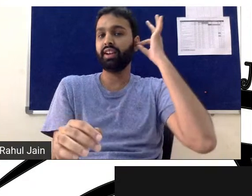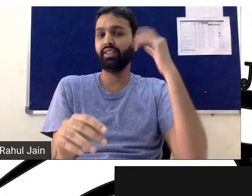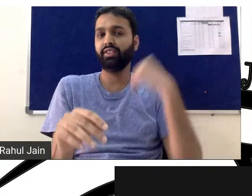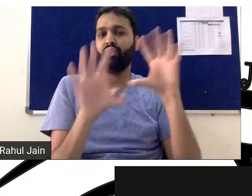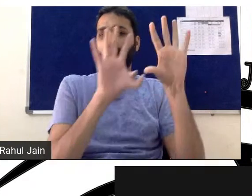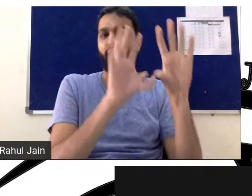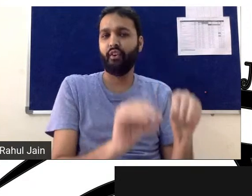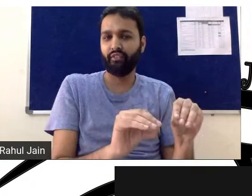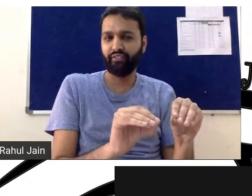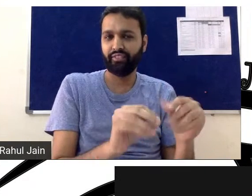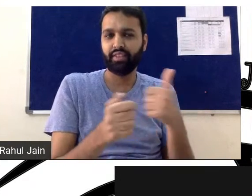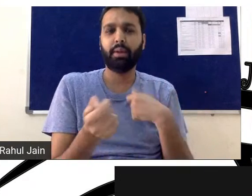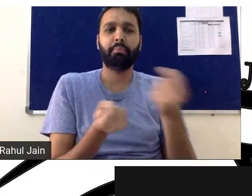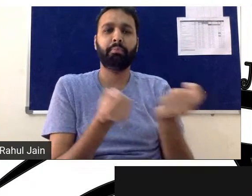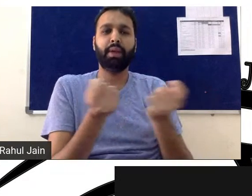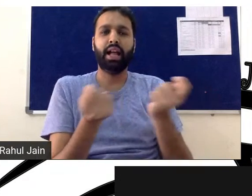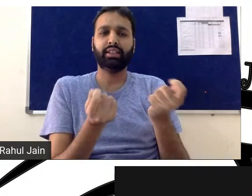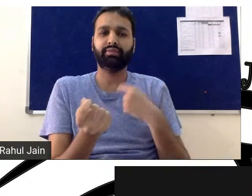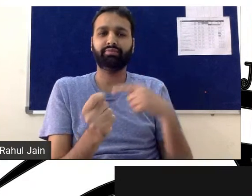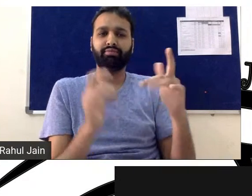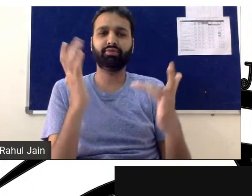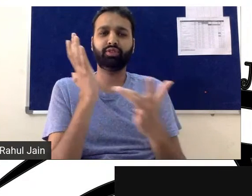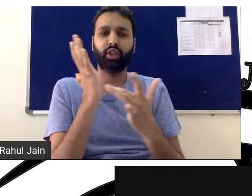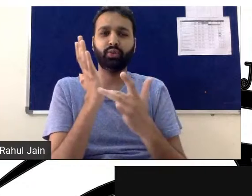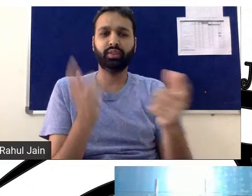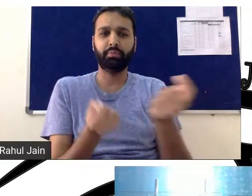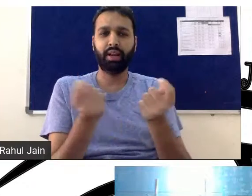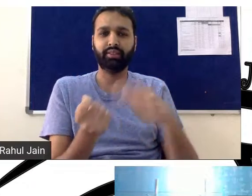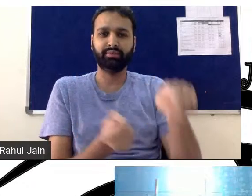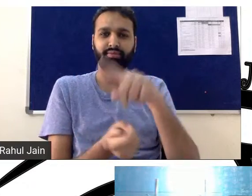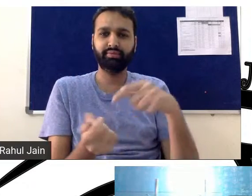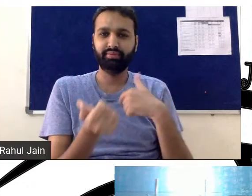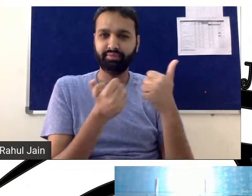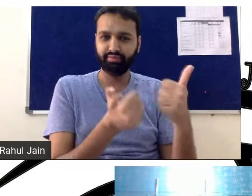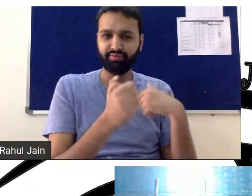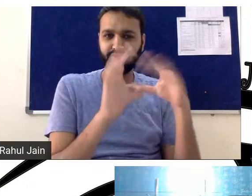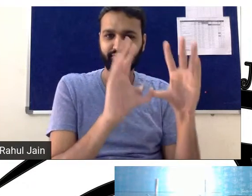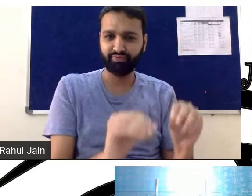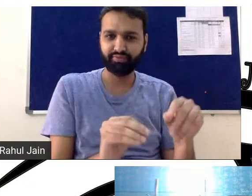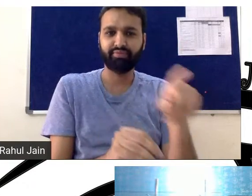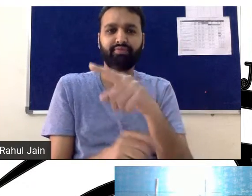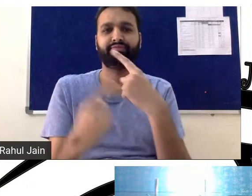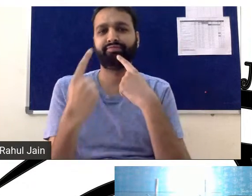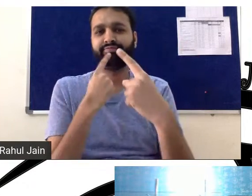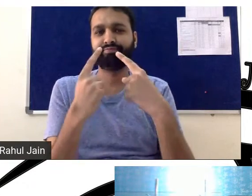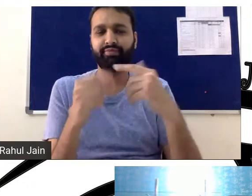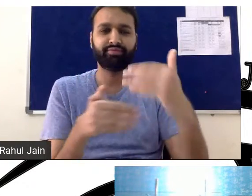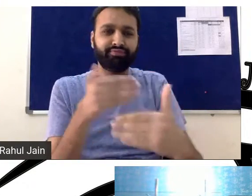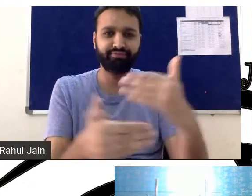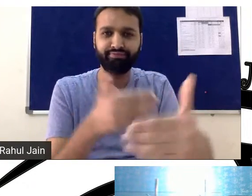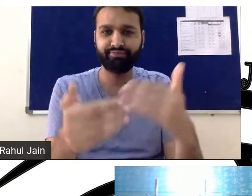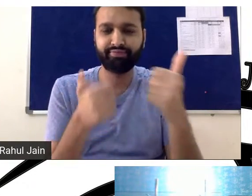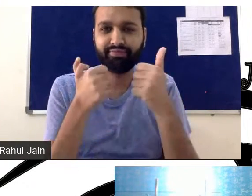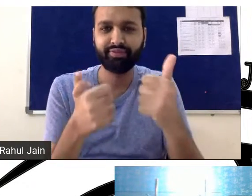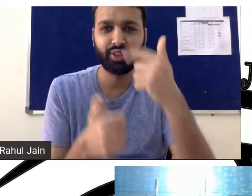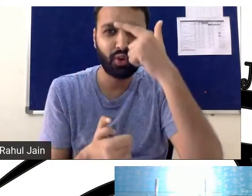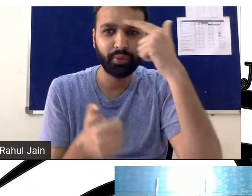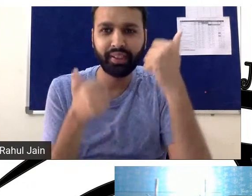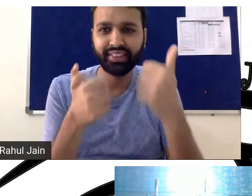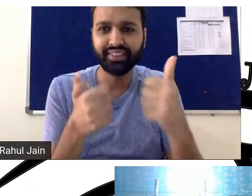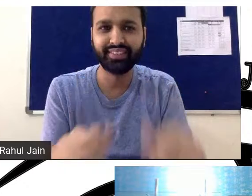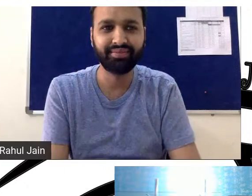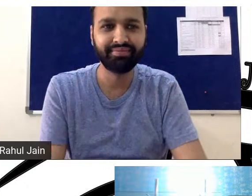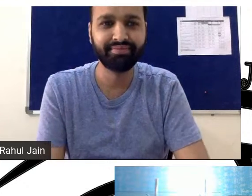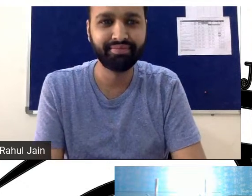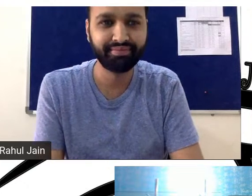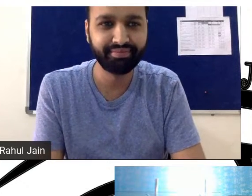Your camera, can you switch it on? So Rahul is going to switch off his camera and he's going to be managing from the